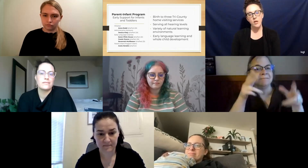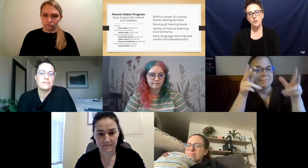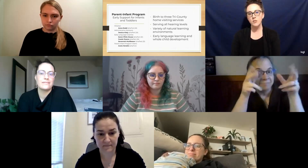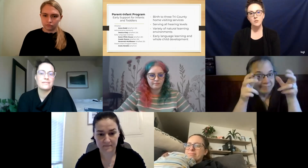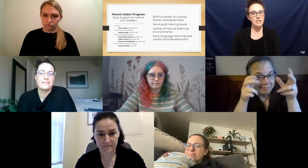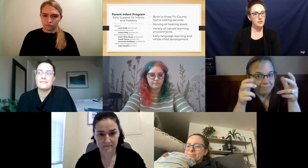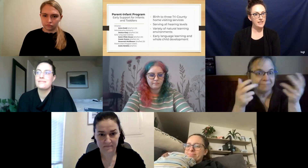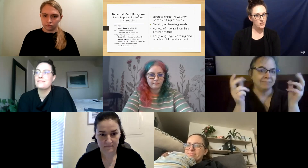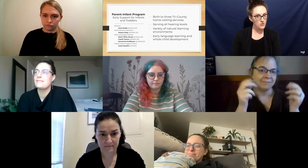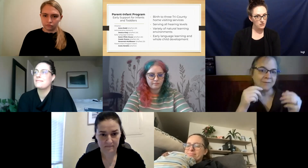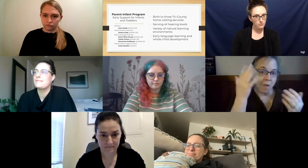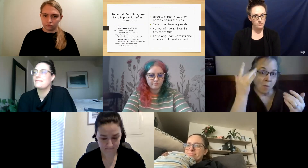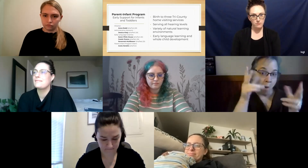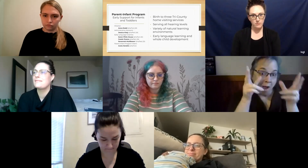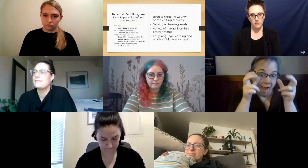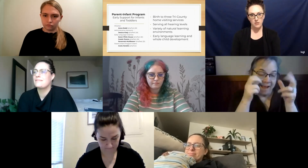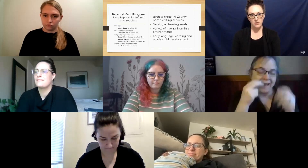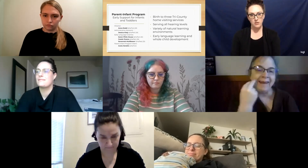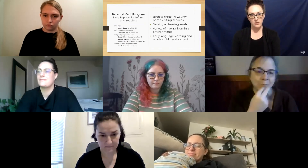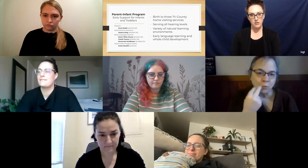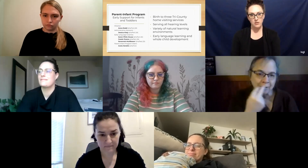We also use English,